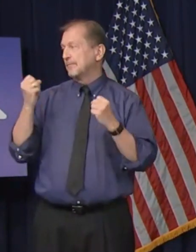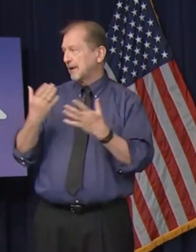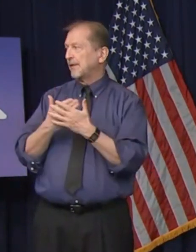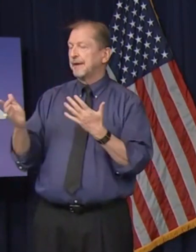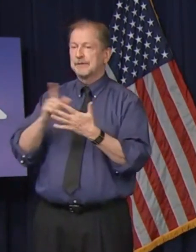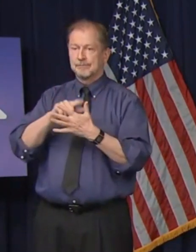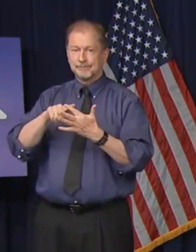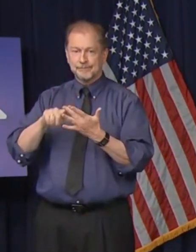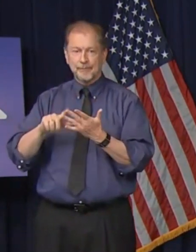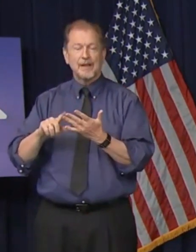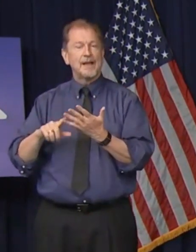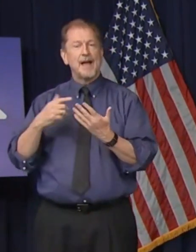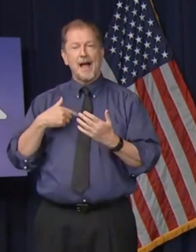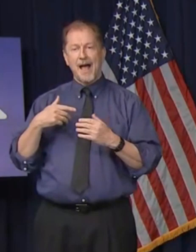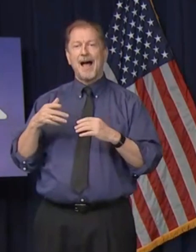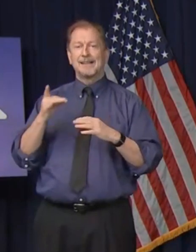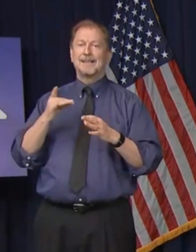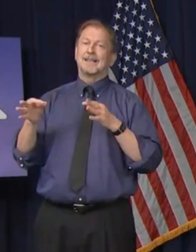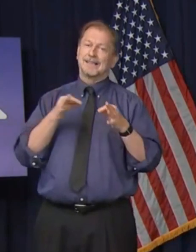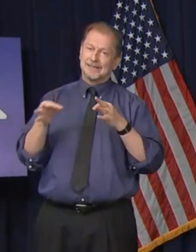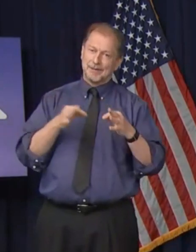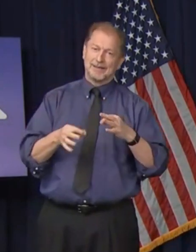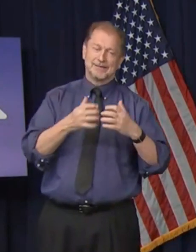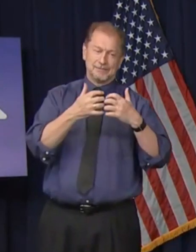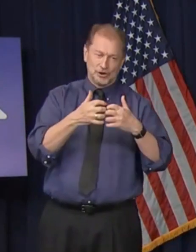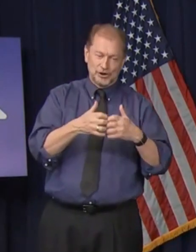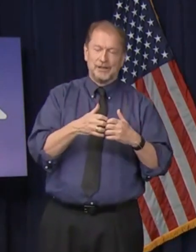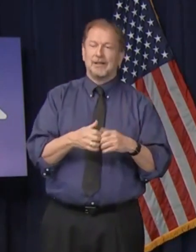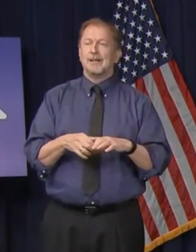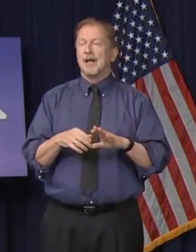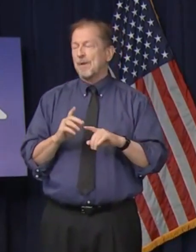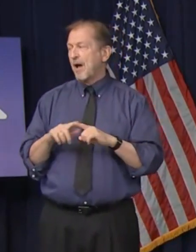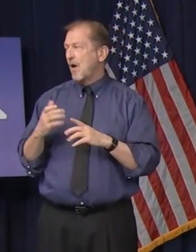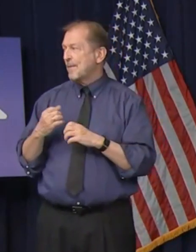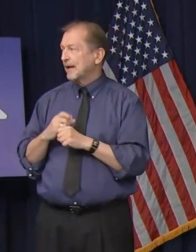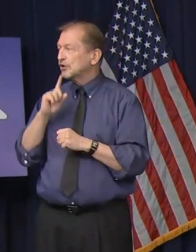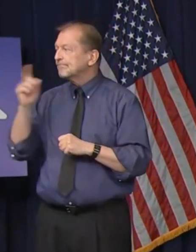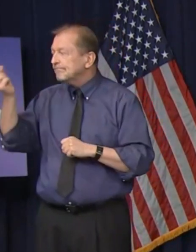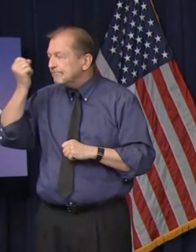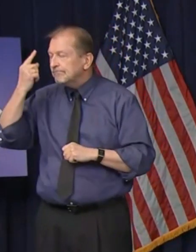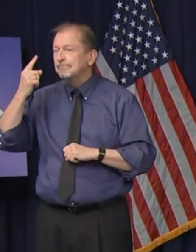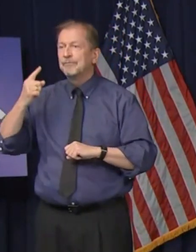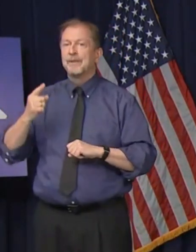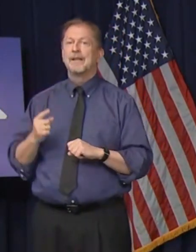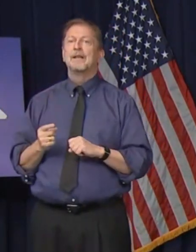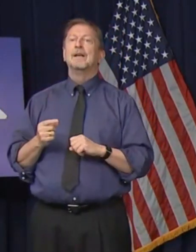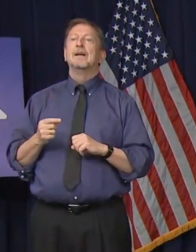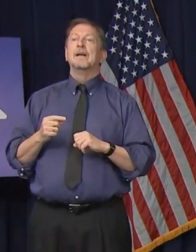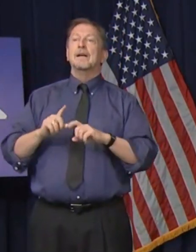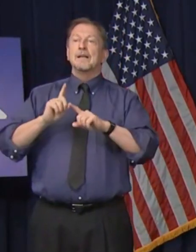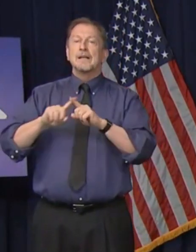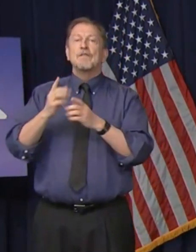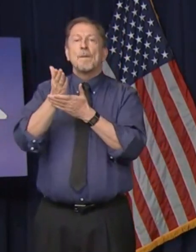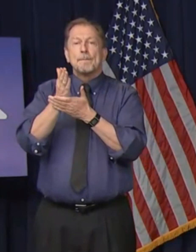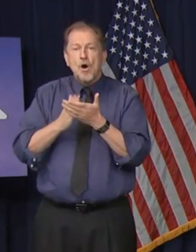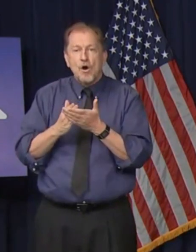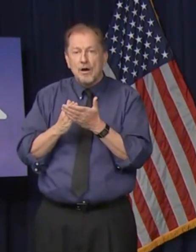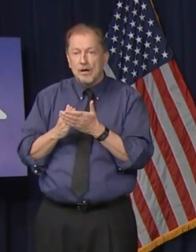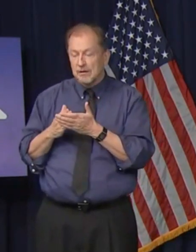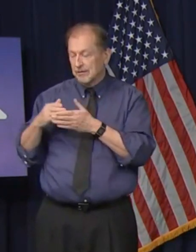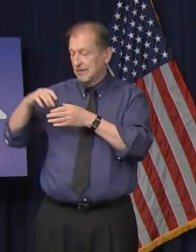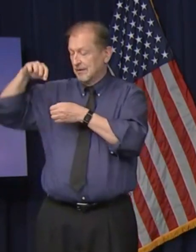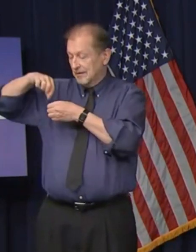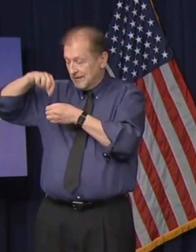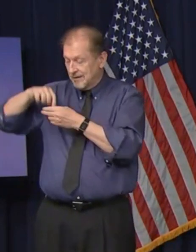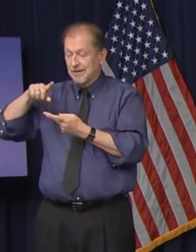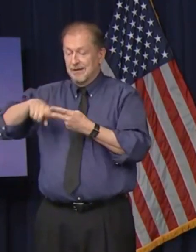honestly. I've said before, and I just want to make sure you understand that because all the components that are necessary it's